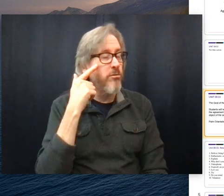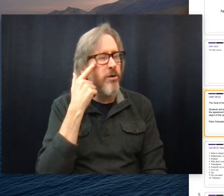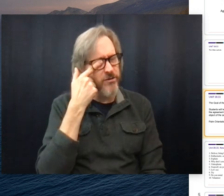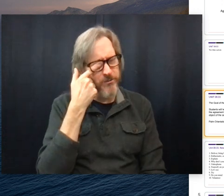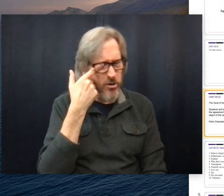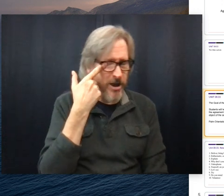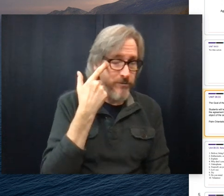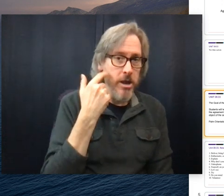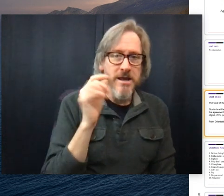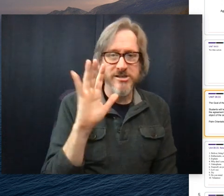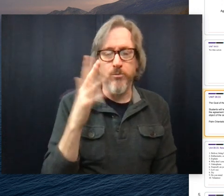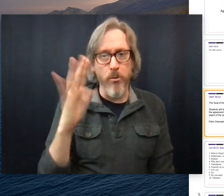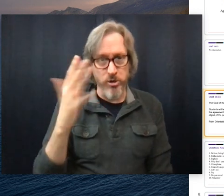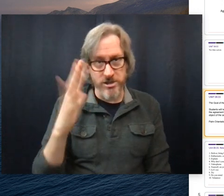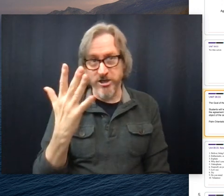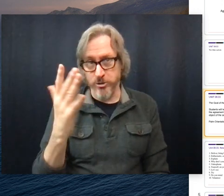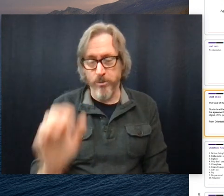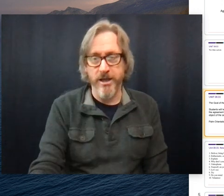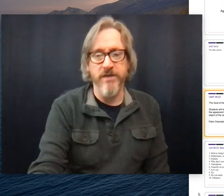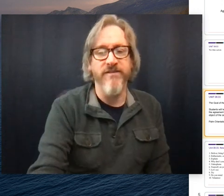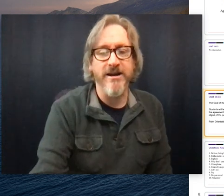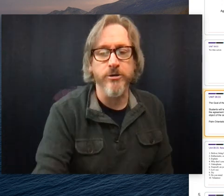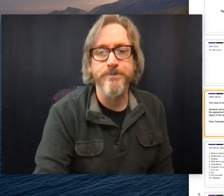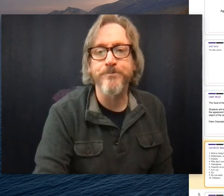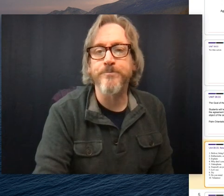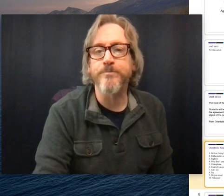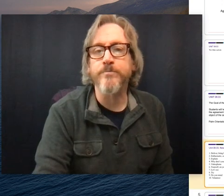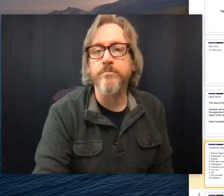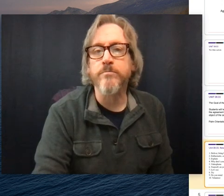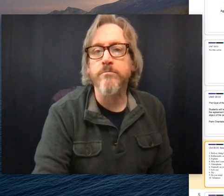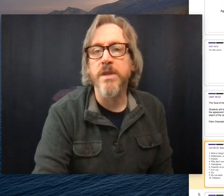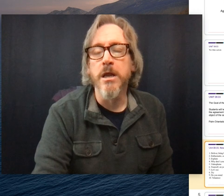their, whatever. Okay. So palm orientation will be a key factor.